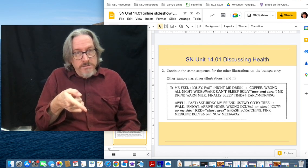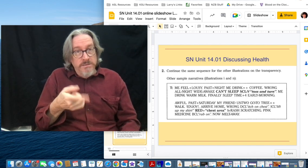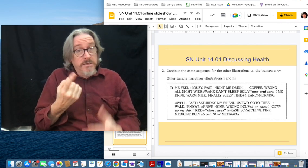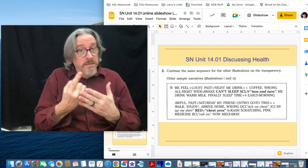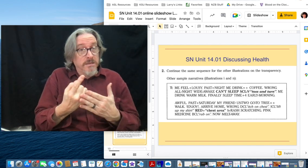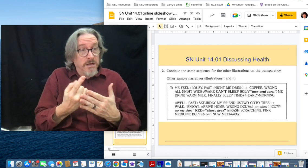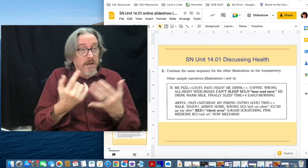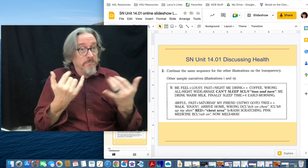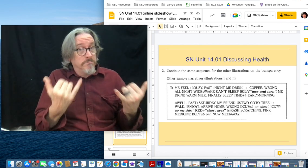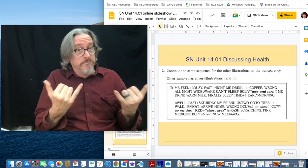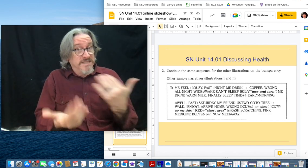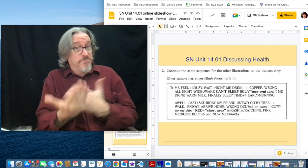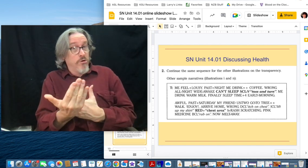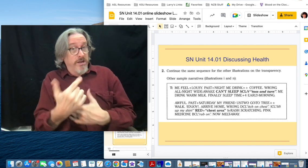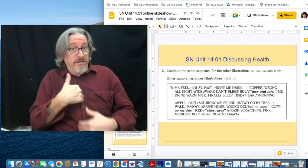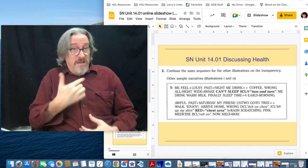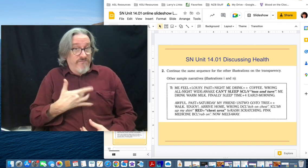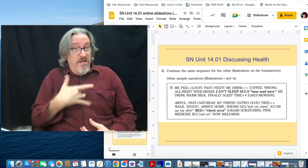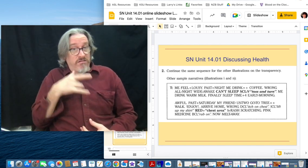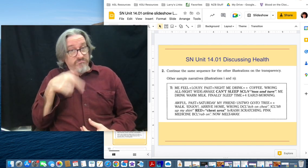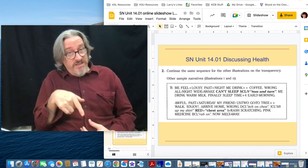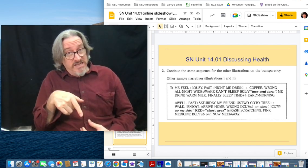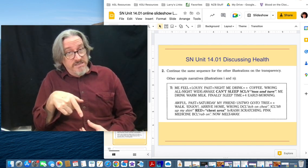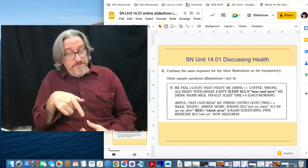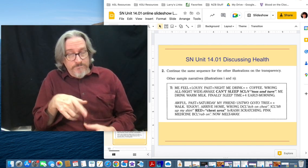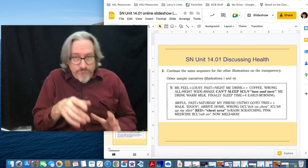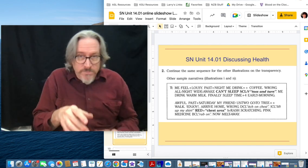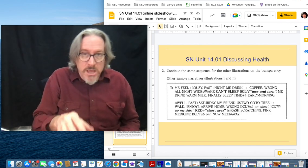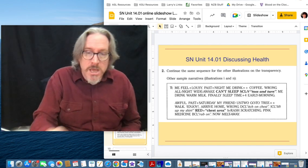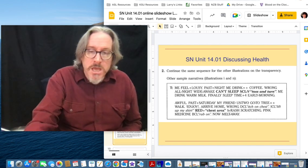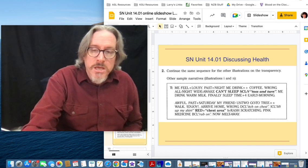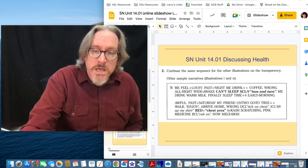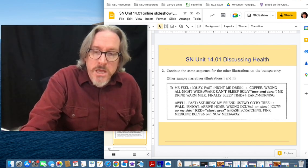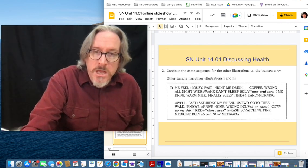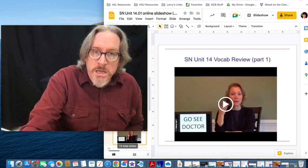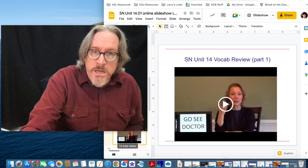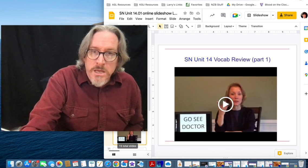this. This morning felt this.